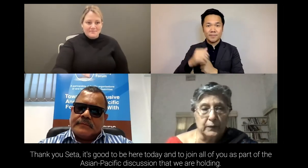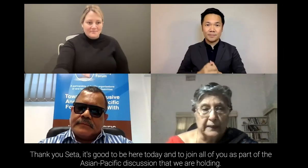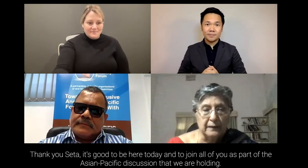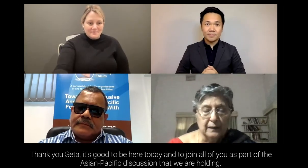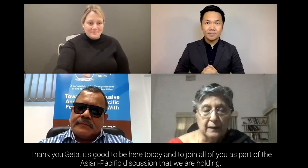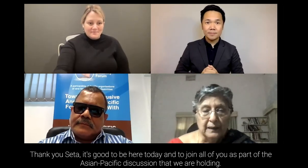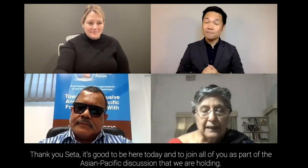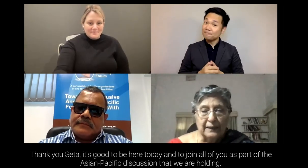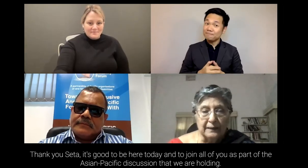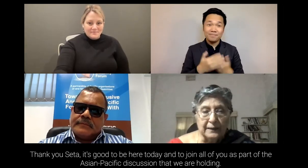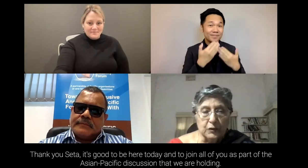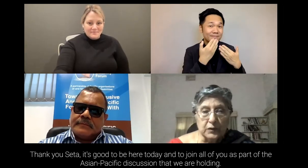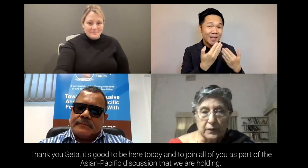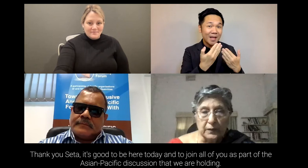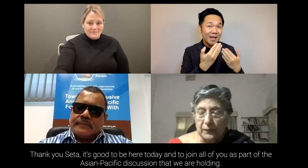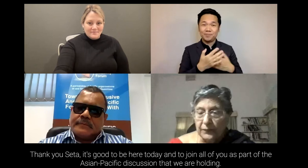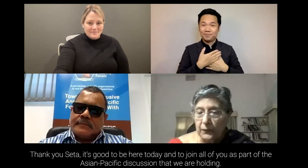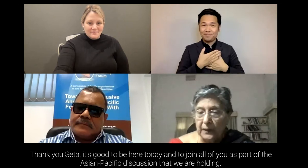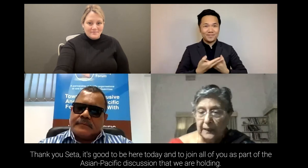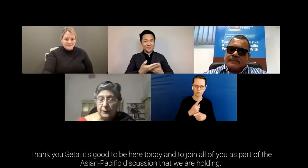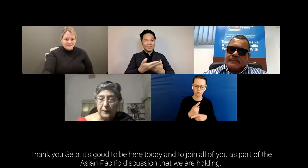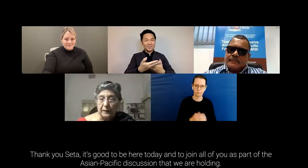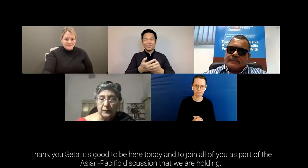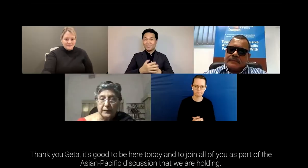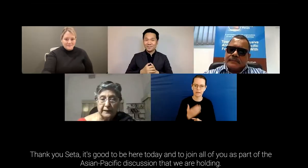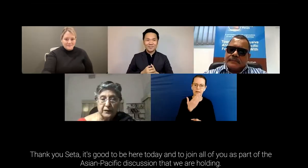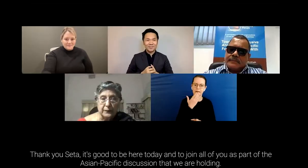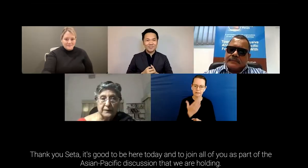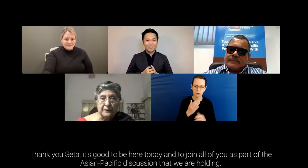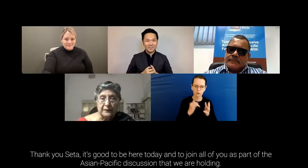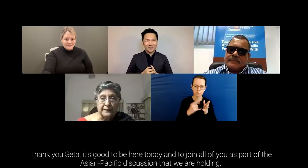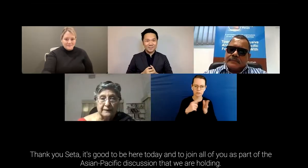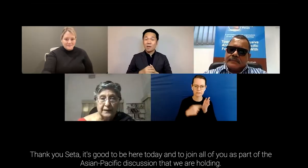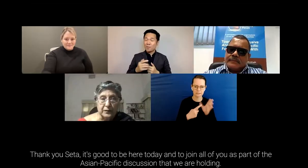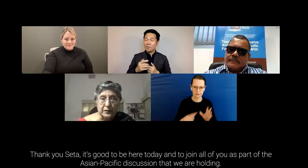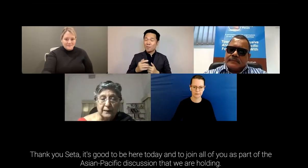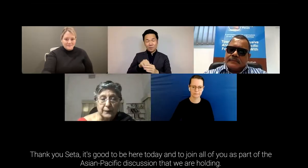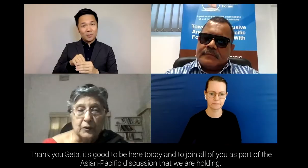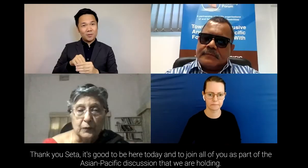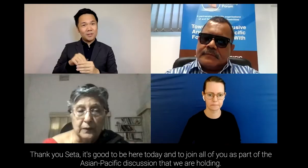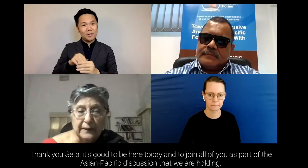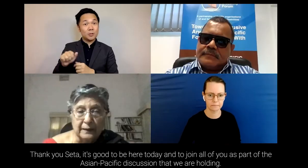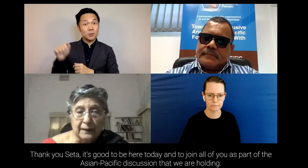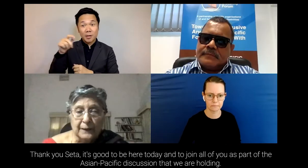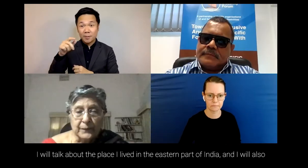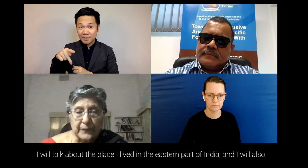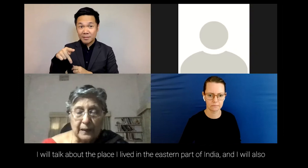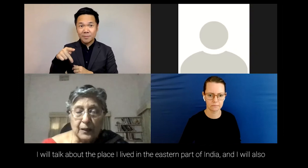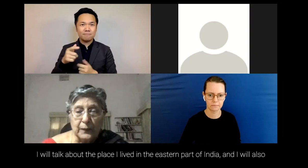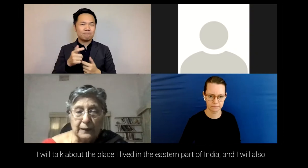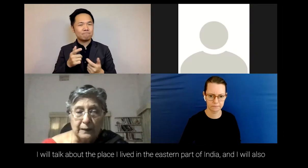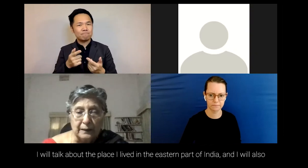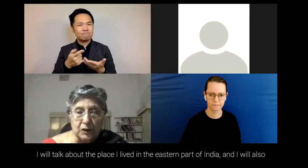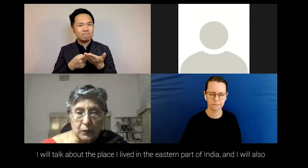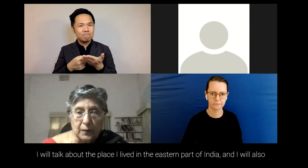here today and to join all of you as part of the Asia Pacific discussion that we are holding.